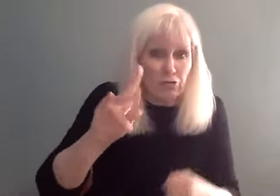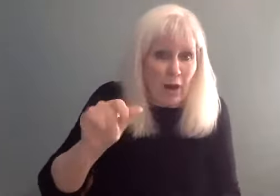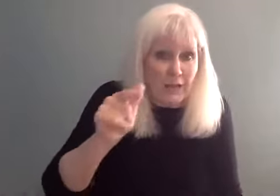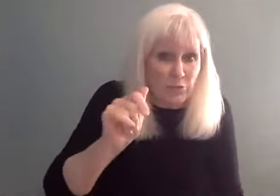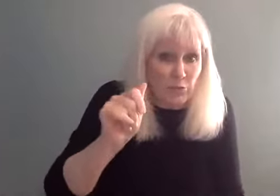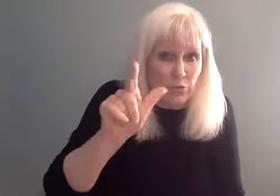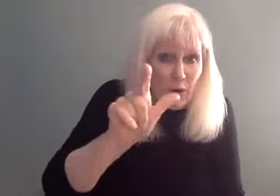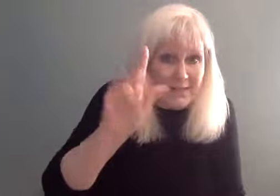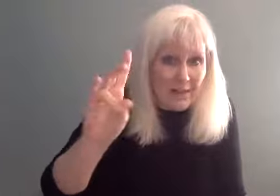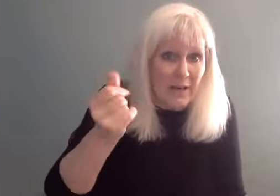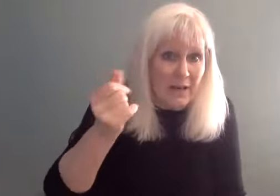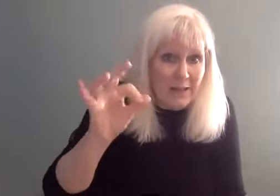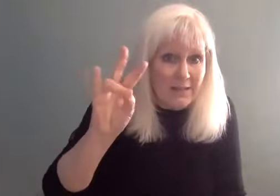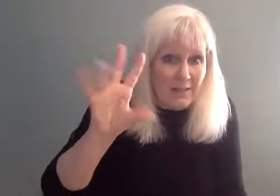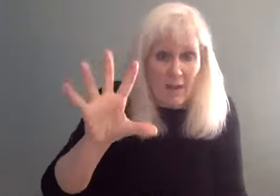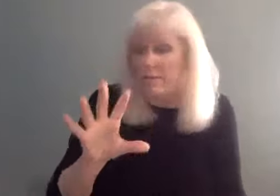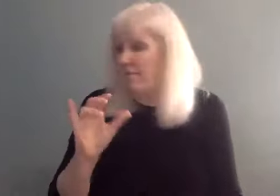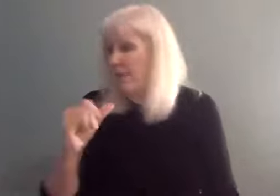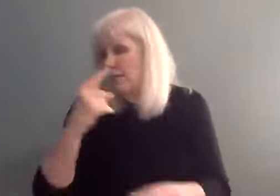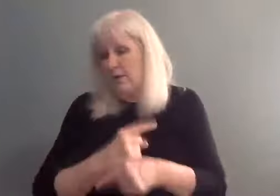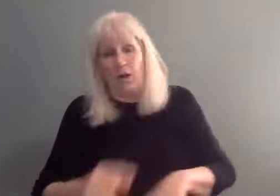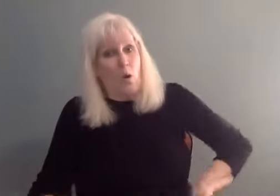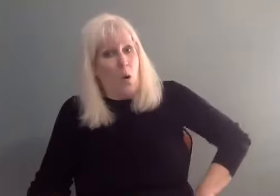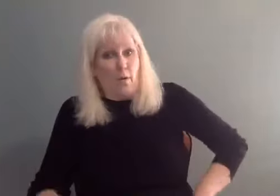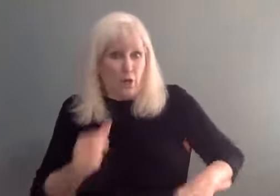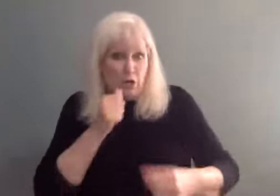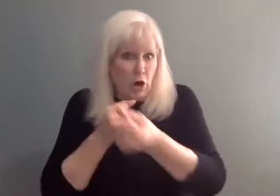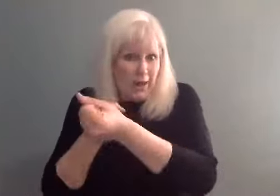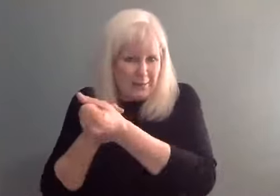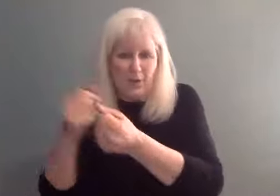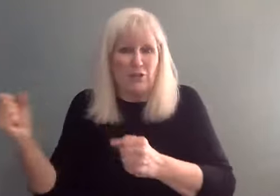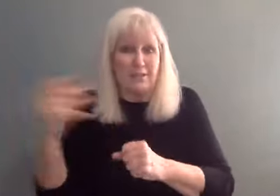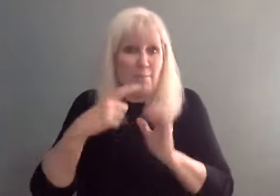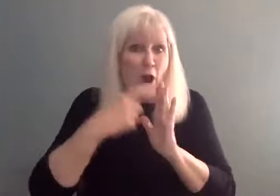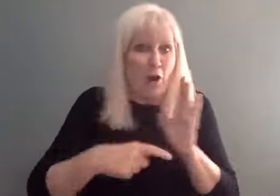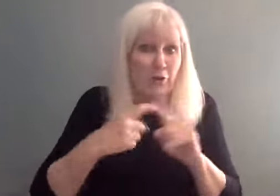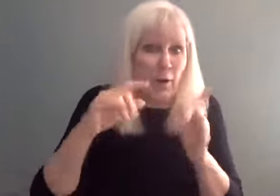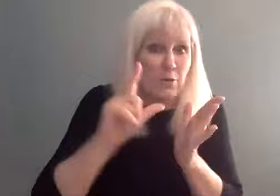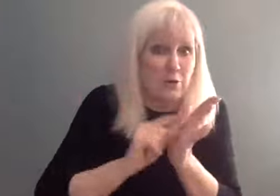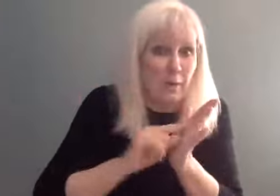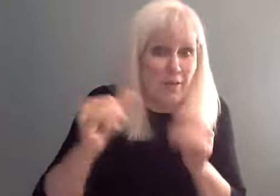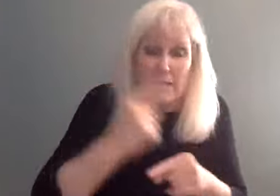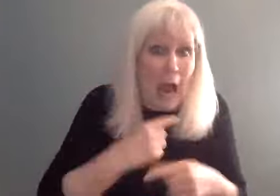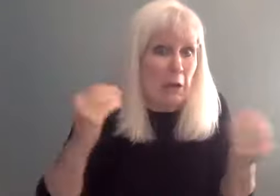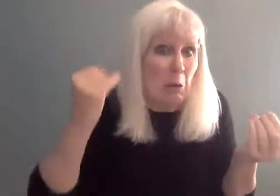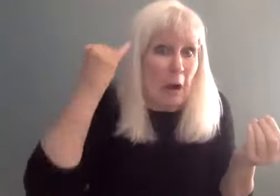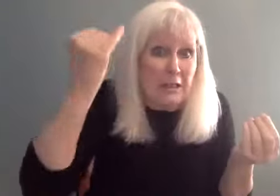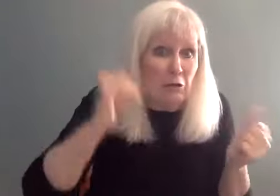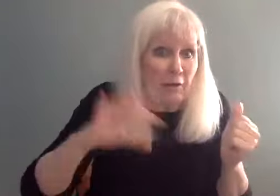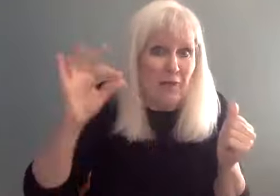where I was, girl I sponsor sent me the article in the newspaper. I had no idea that she could still find it. I forgot I